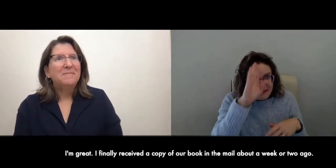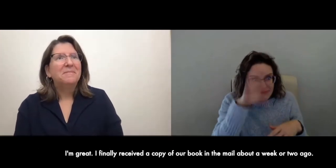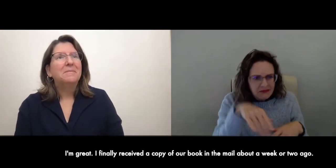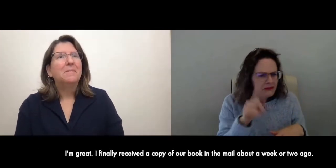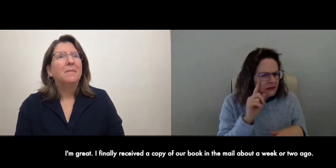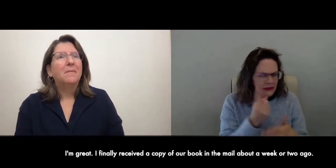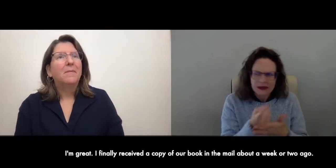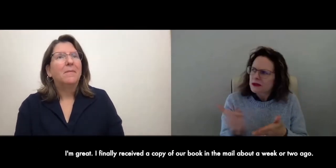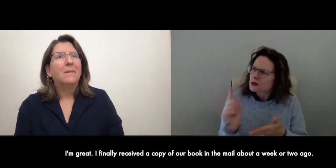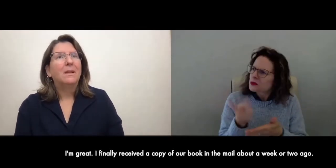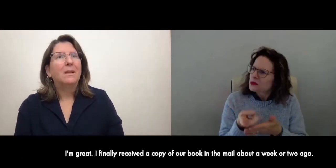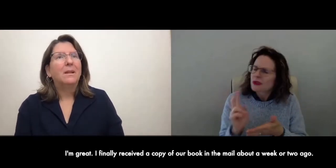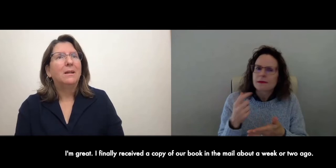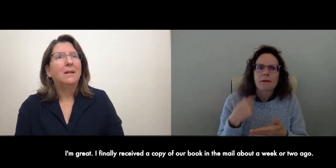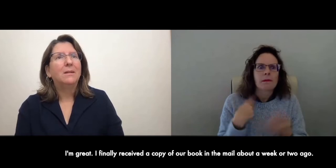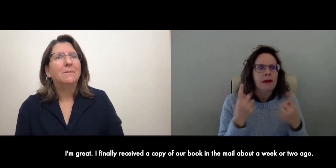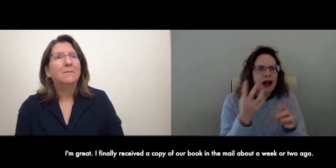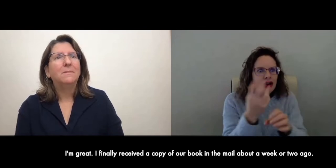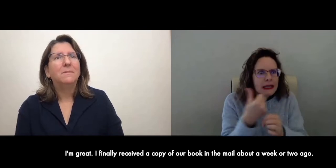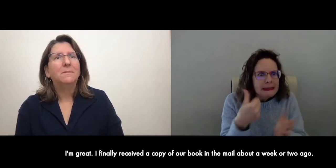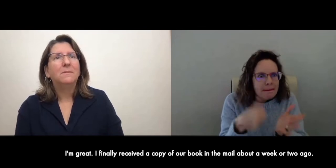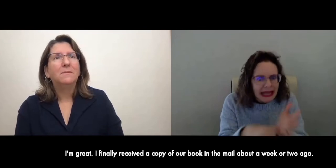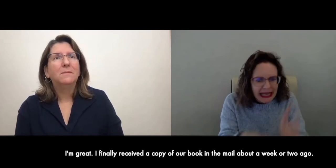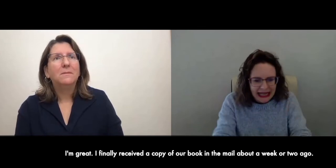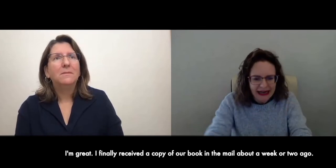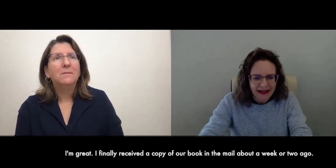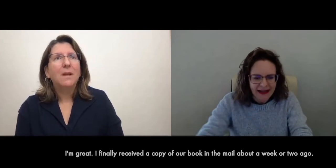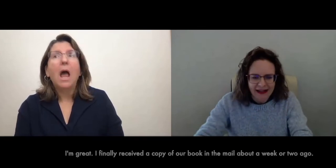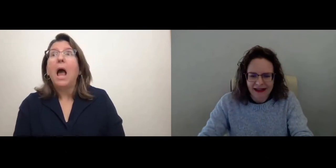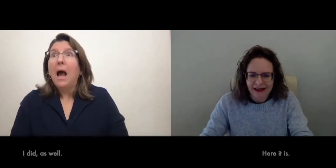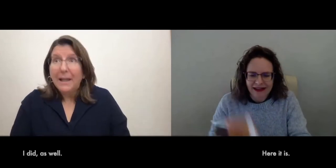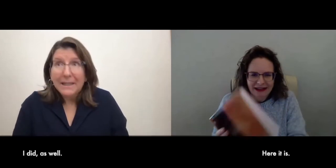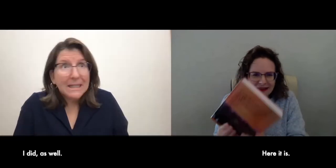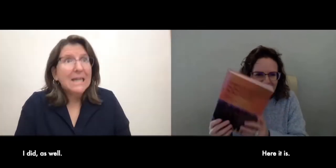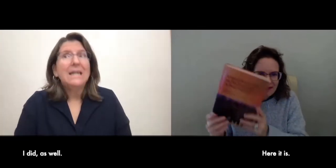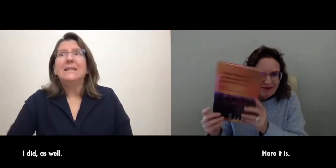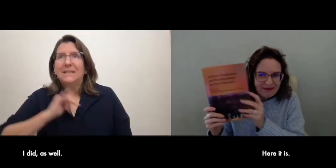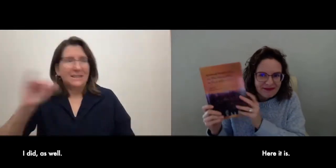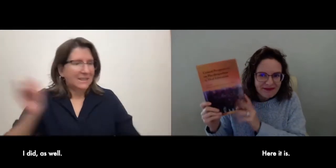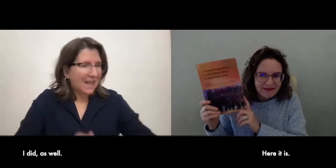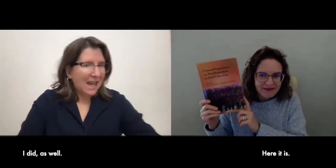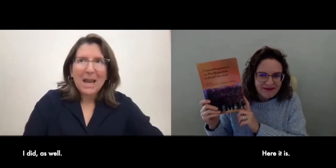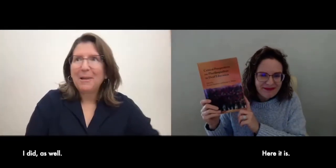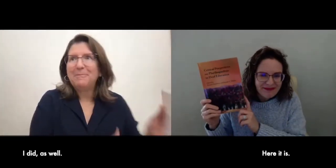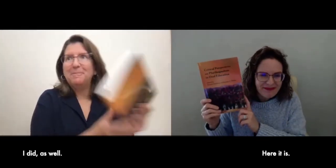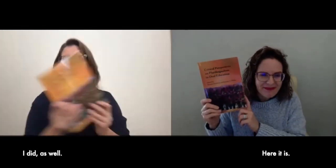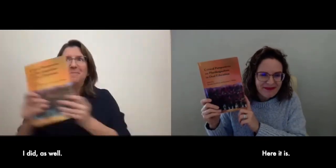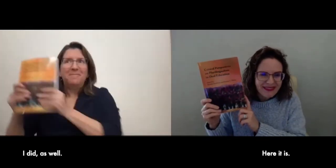I'm great. I finally received a copy of our book in the mail about a week or two ago. Here it is. I did as well.